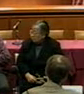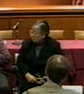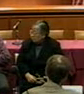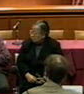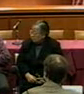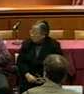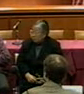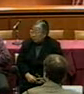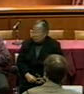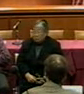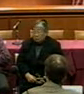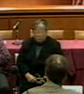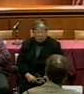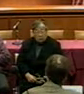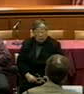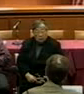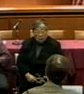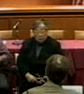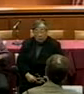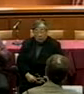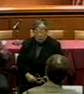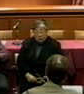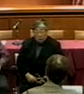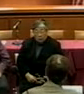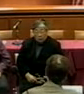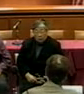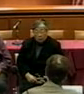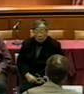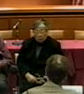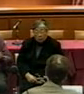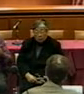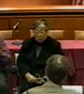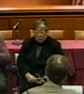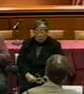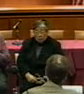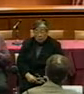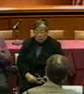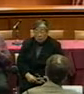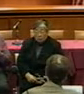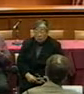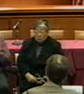This is Cheryl King. Sherry, to the first part of your comment,